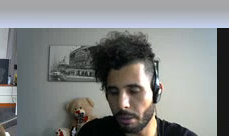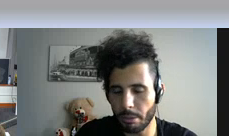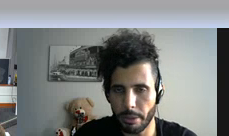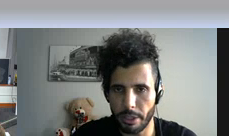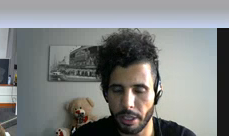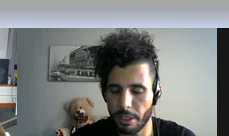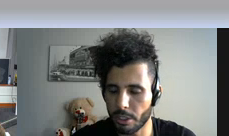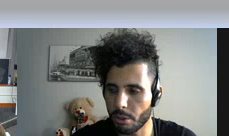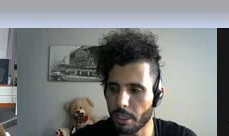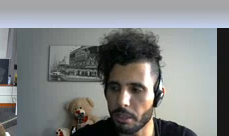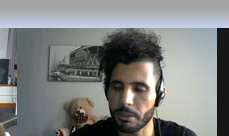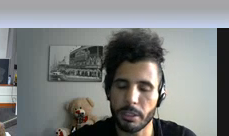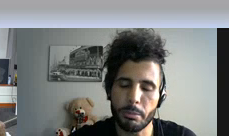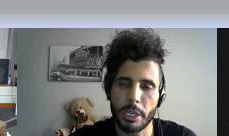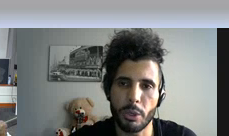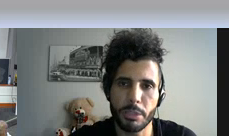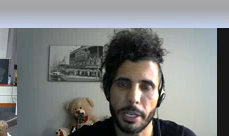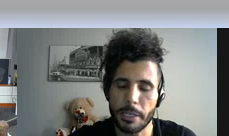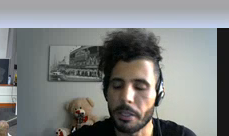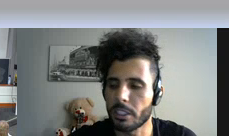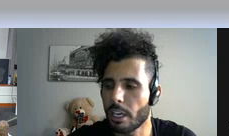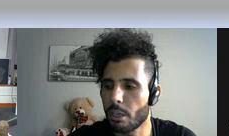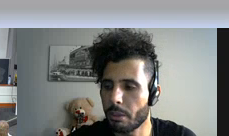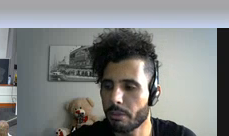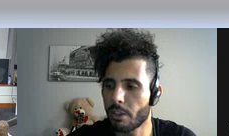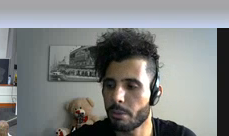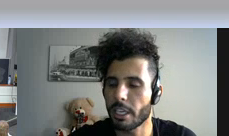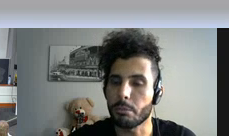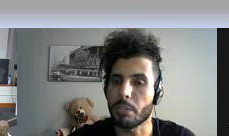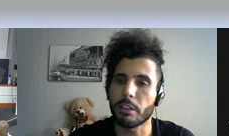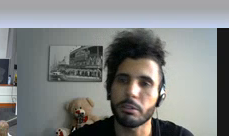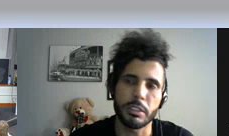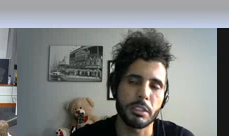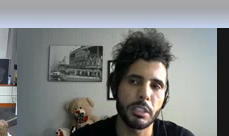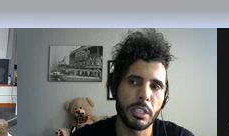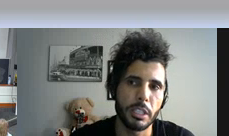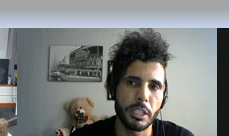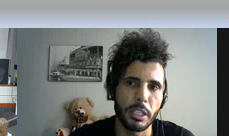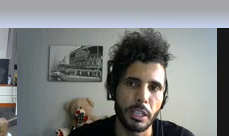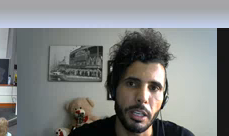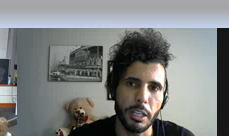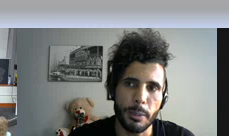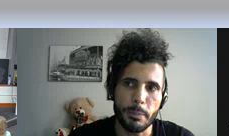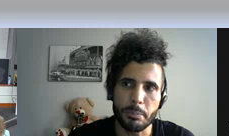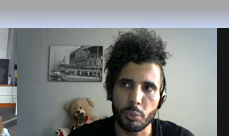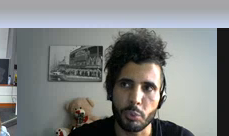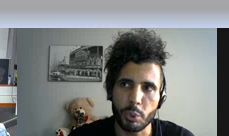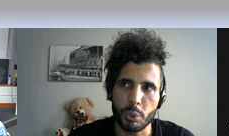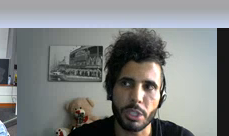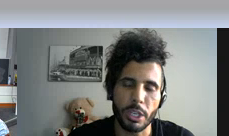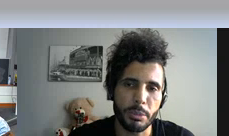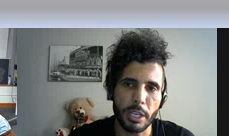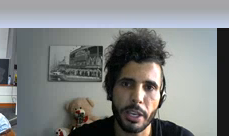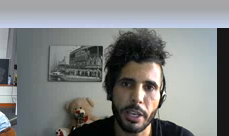people the story of my home sign and how my father became deaf and we use a home sign with